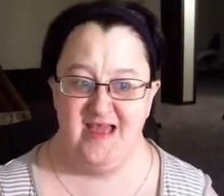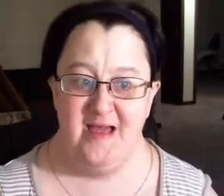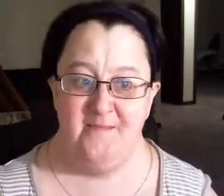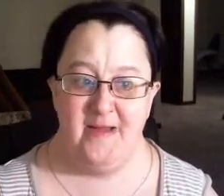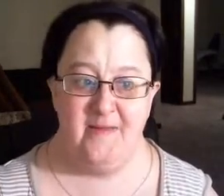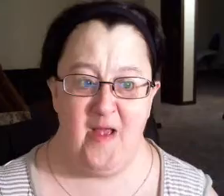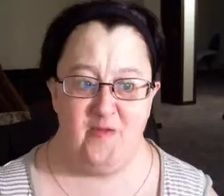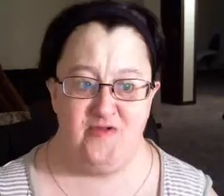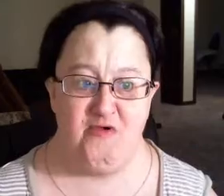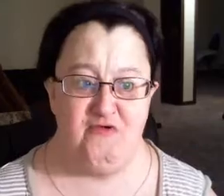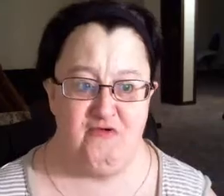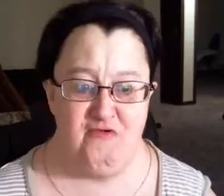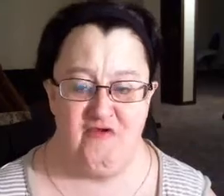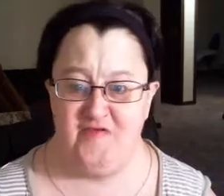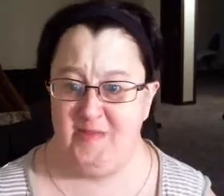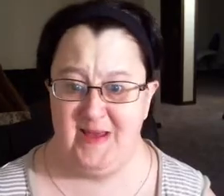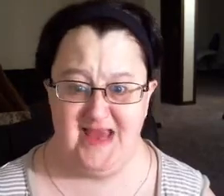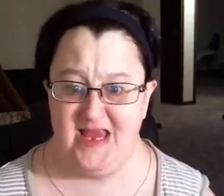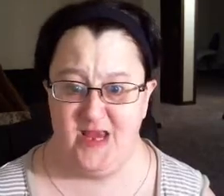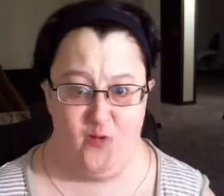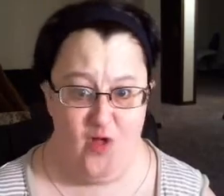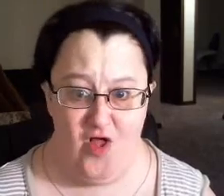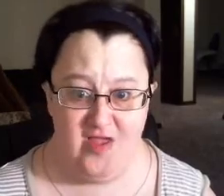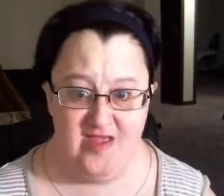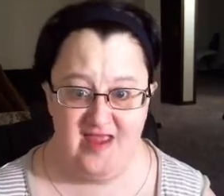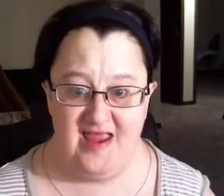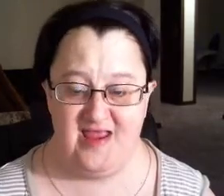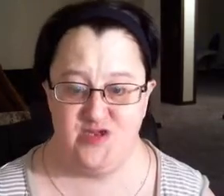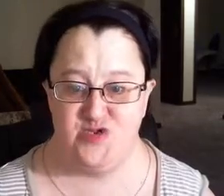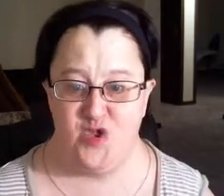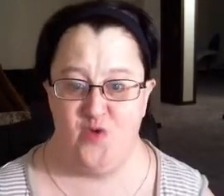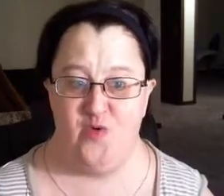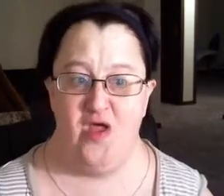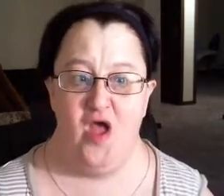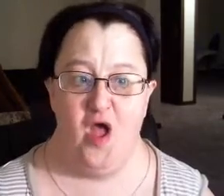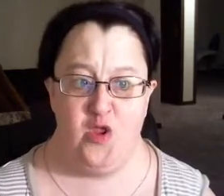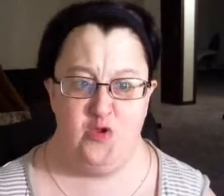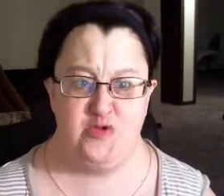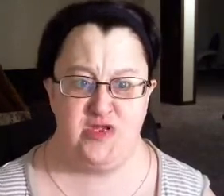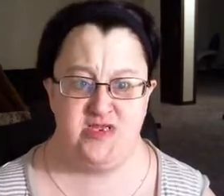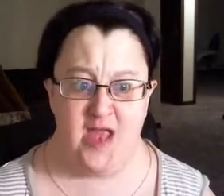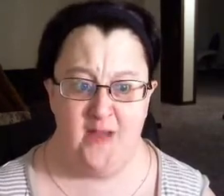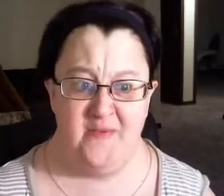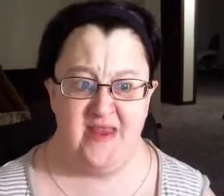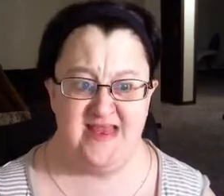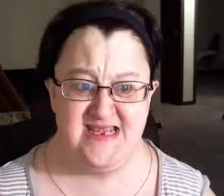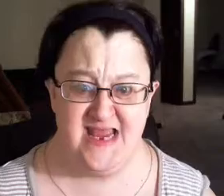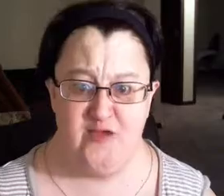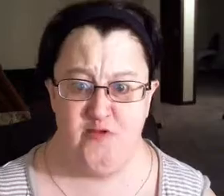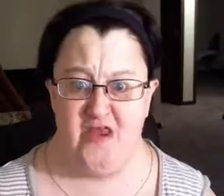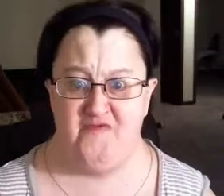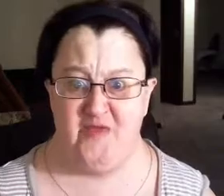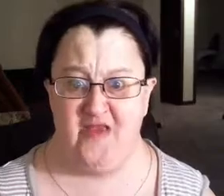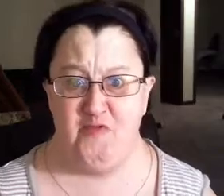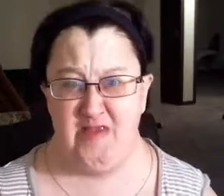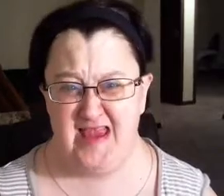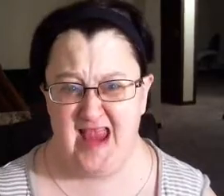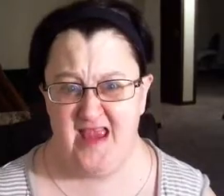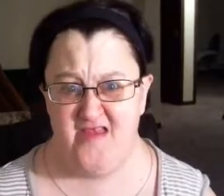my back will start to hurt a few minutes into the walk and so i'll usually stop and sit and rest for like 30 seconds